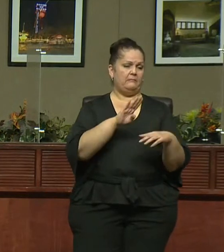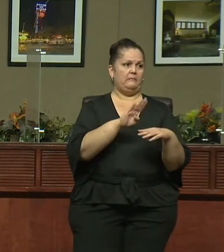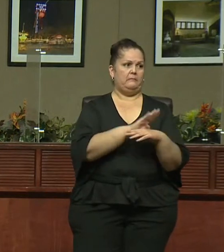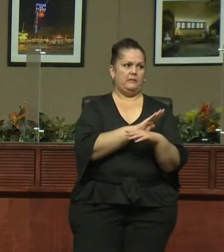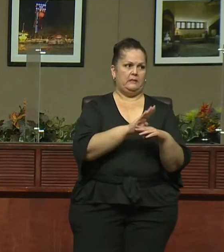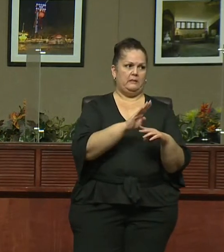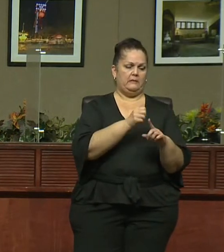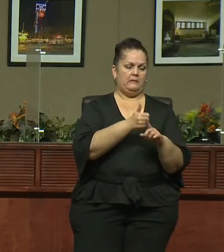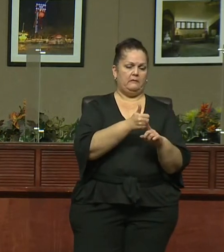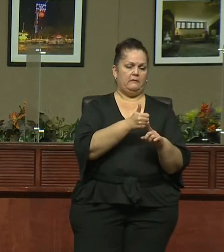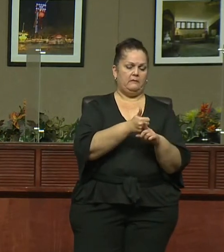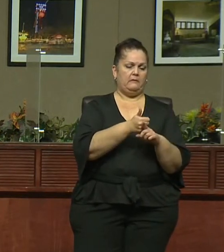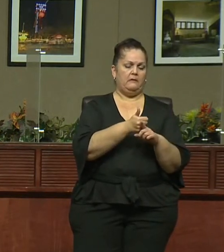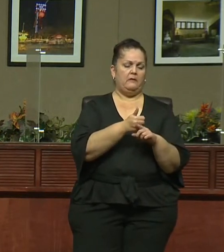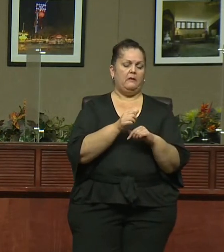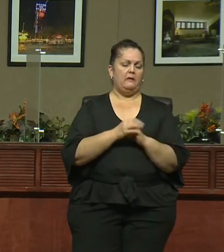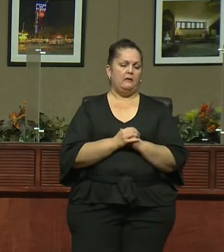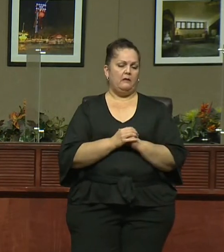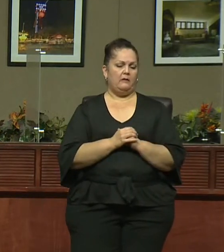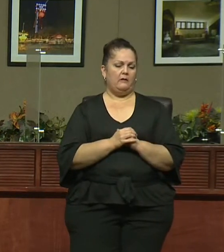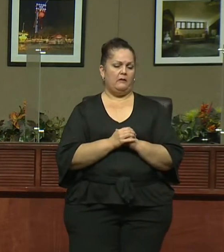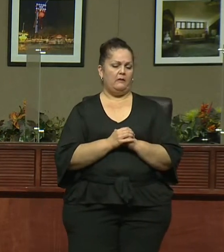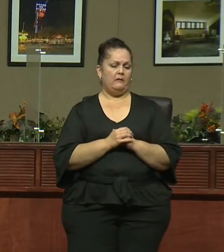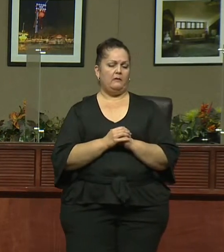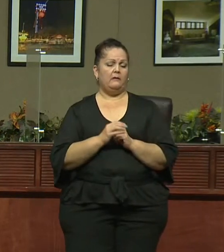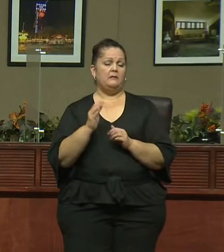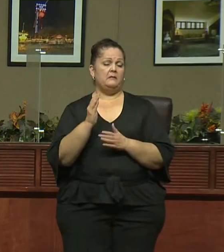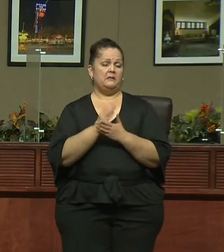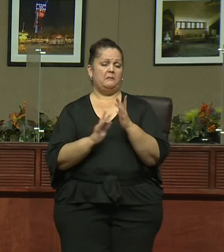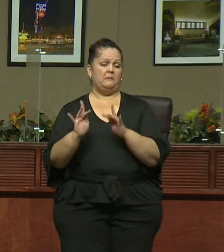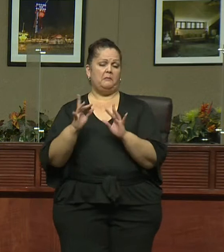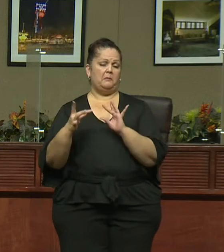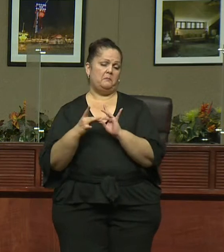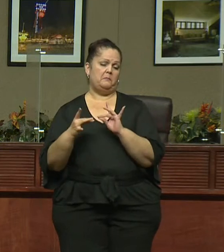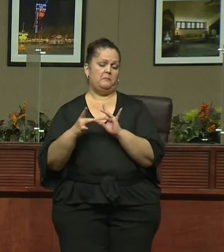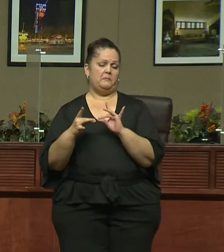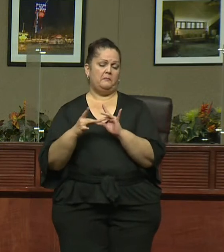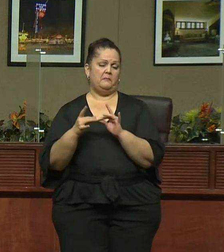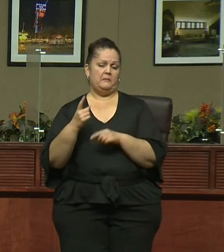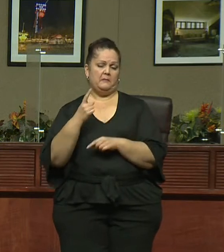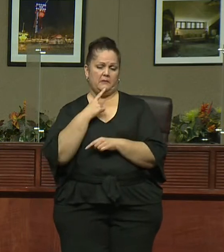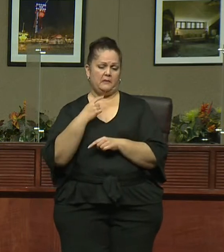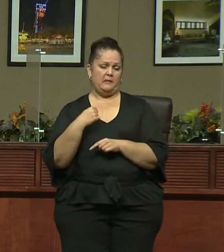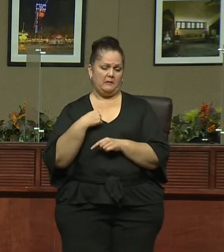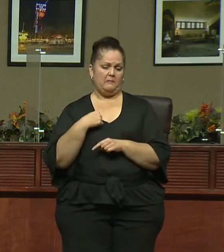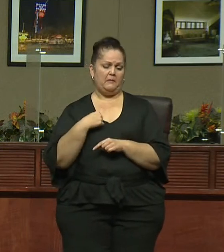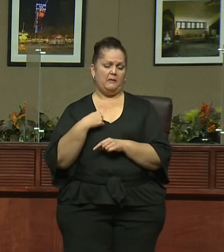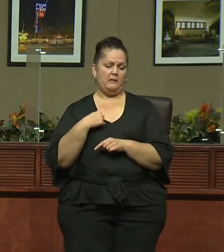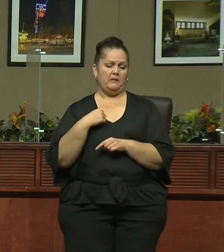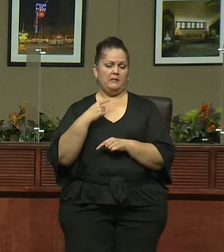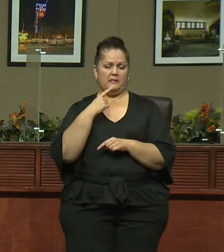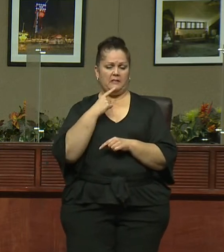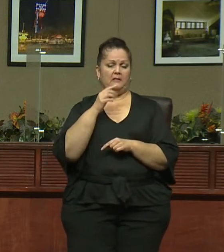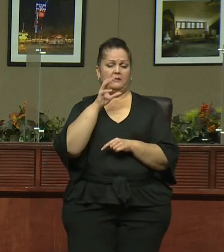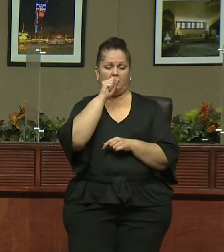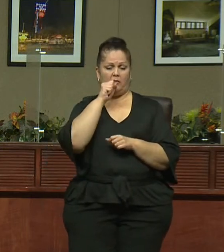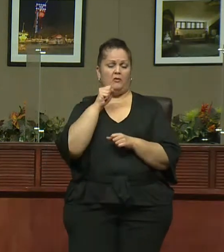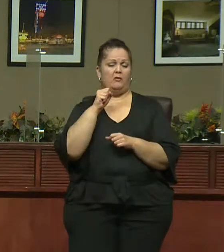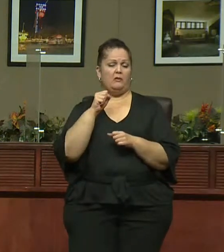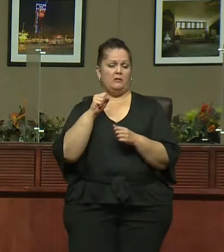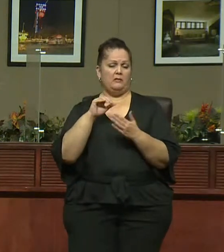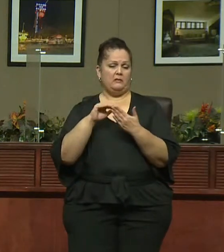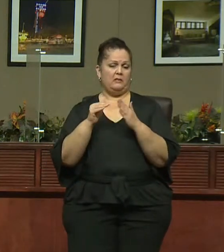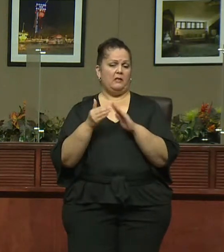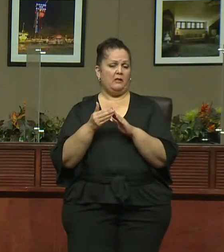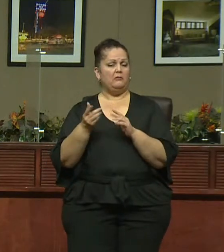one of the things that I've had people say to me is that we're pleased in Orange County that you guys have